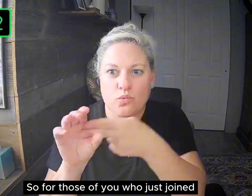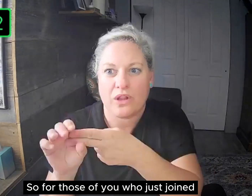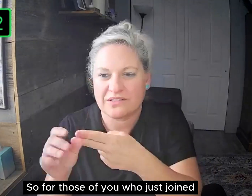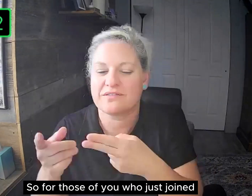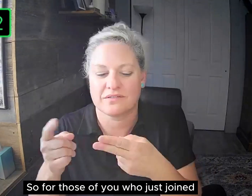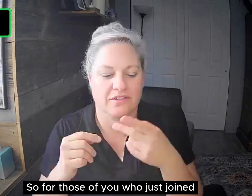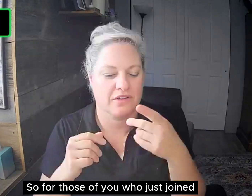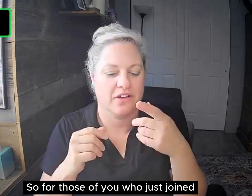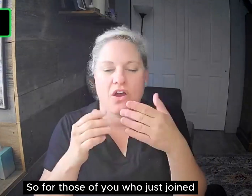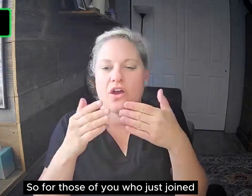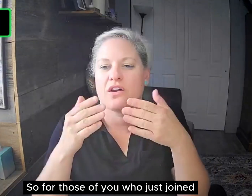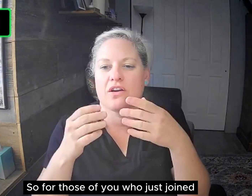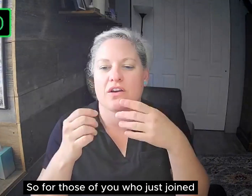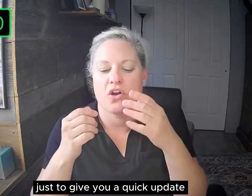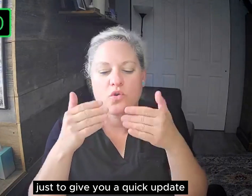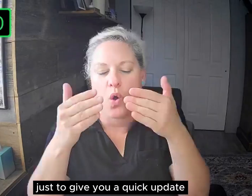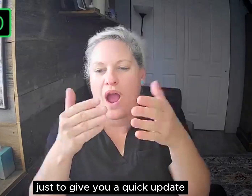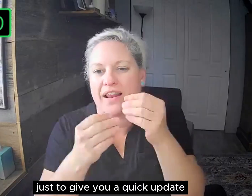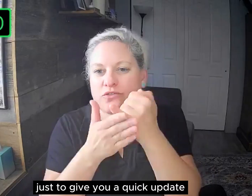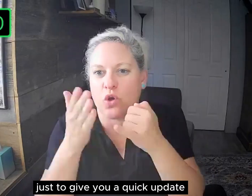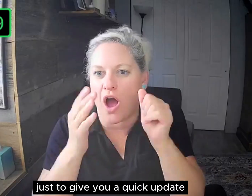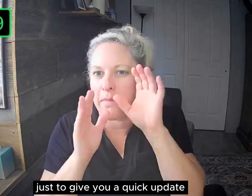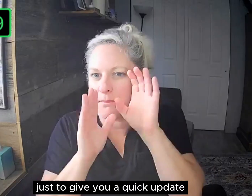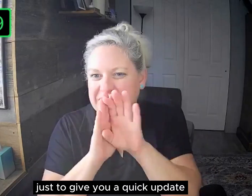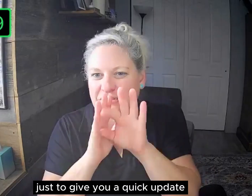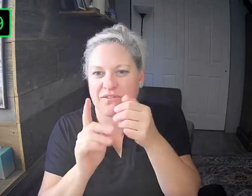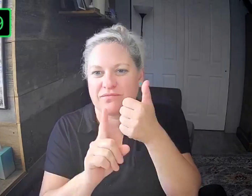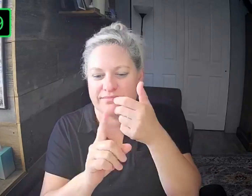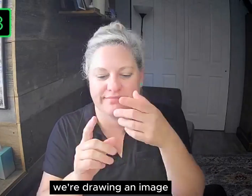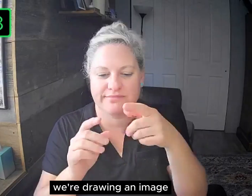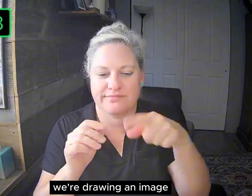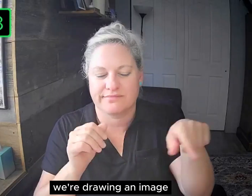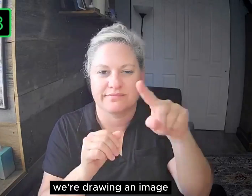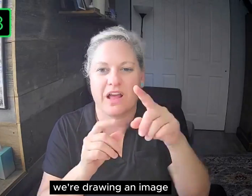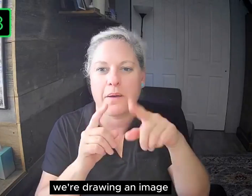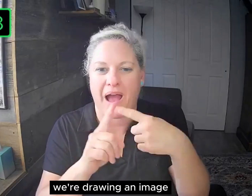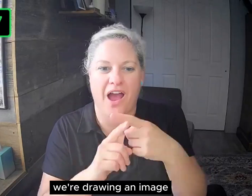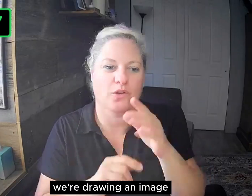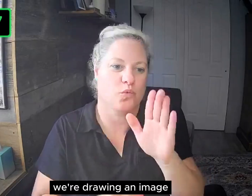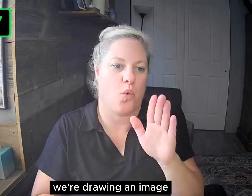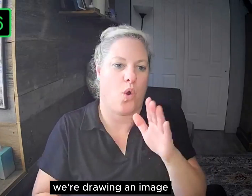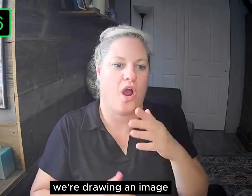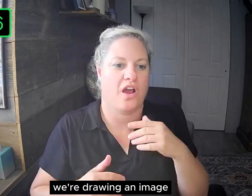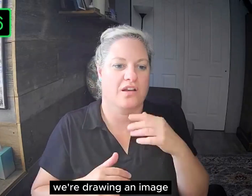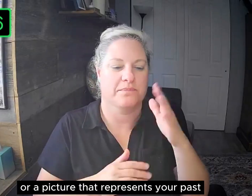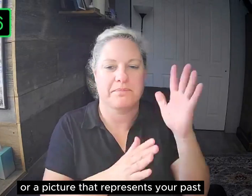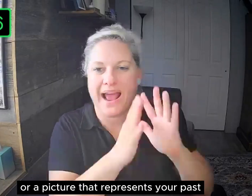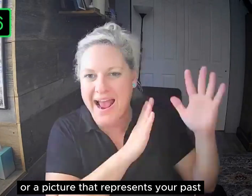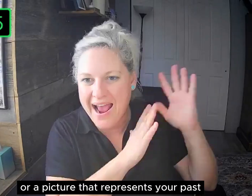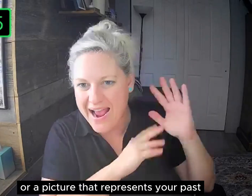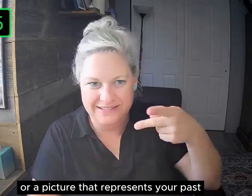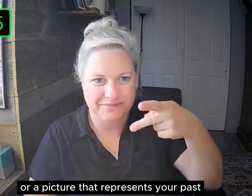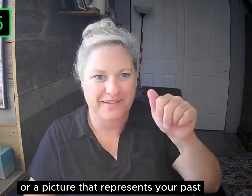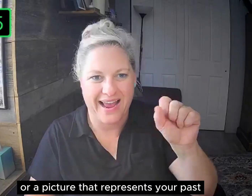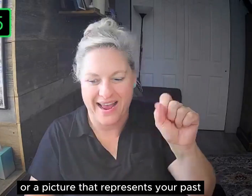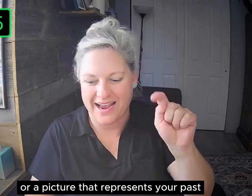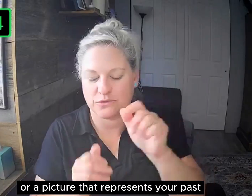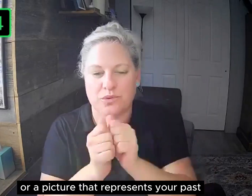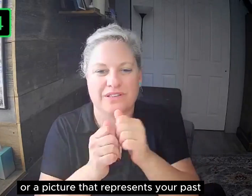So for those of you who just joined, just to give you a quick update, we're drawing an image or a picture that represents